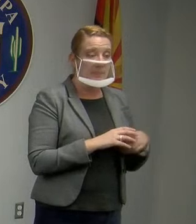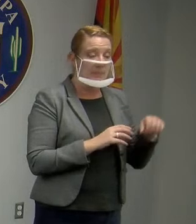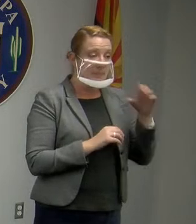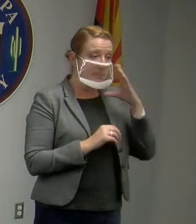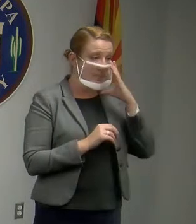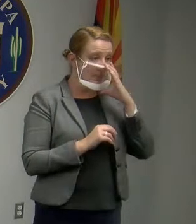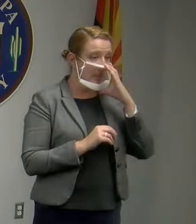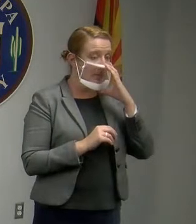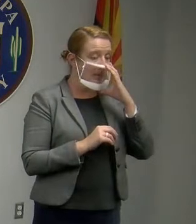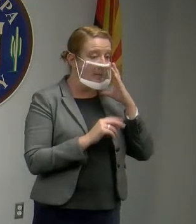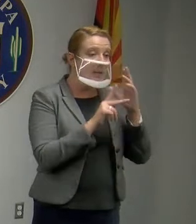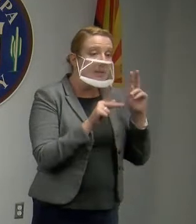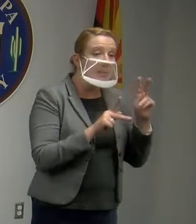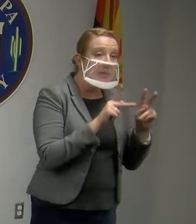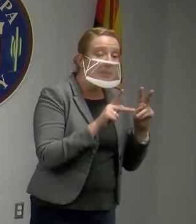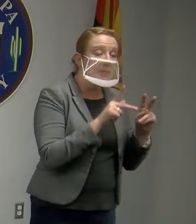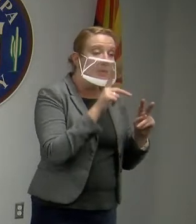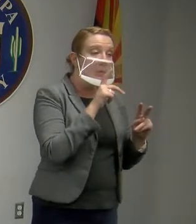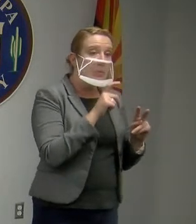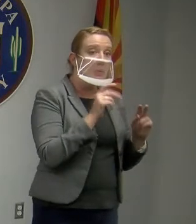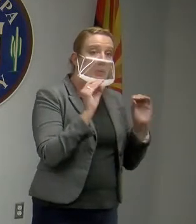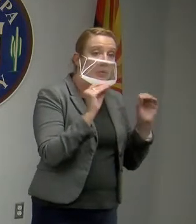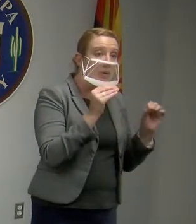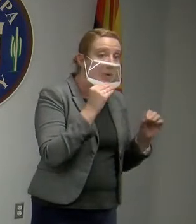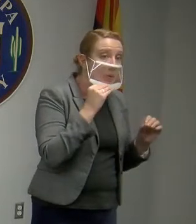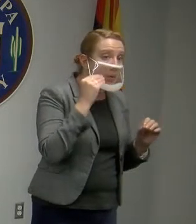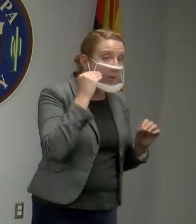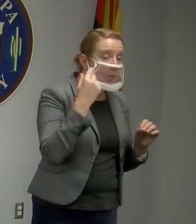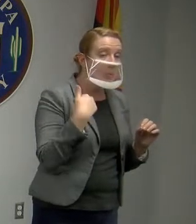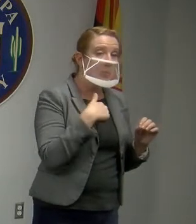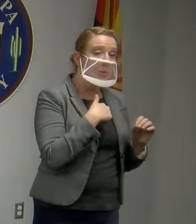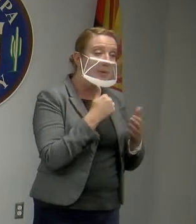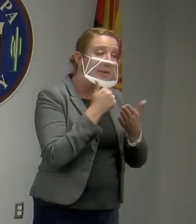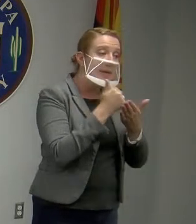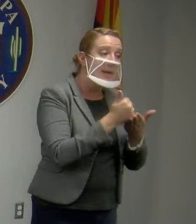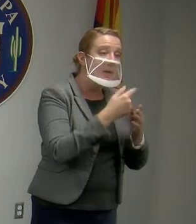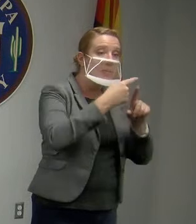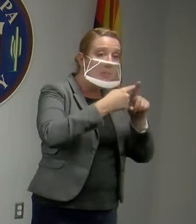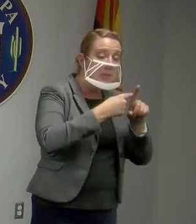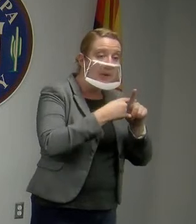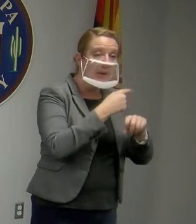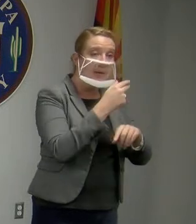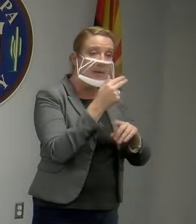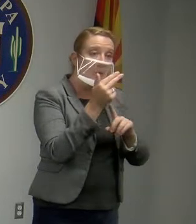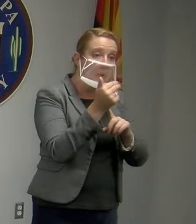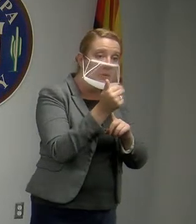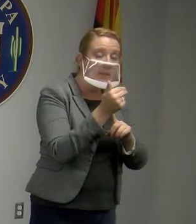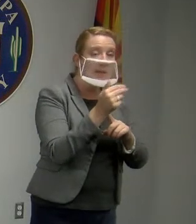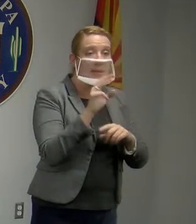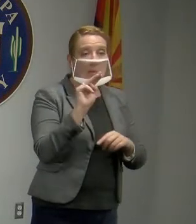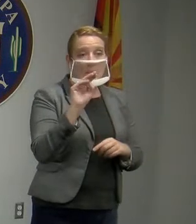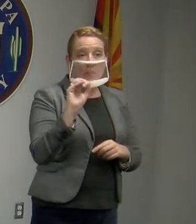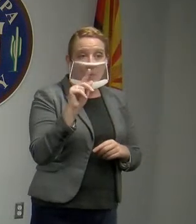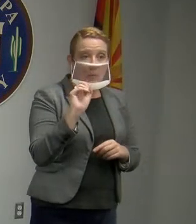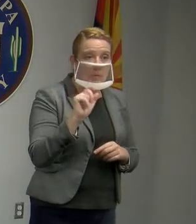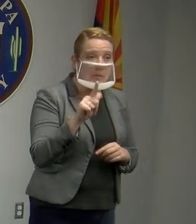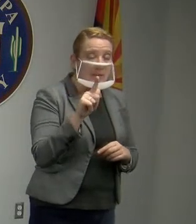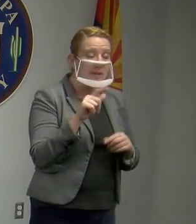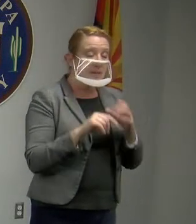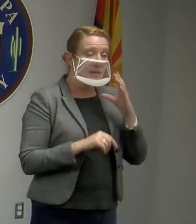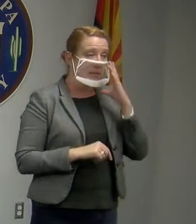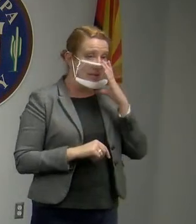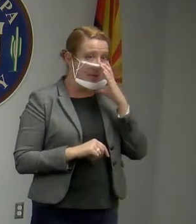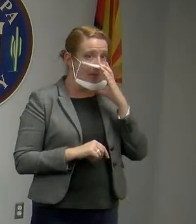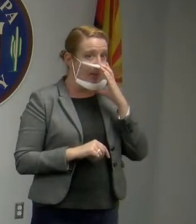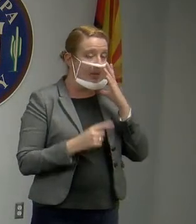people experiencing homelessness, renting hotel space, motel space to allow people who either were at risk or sick